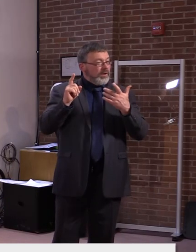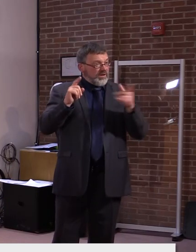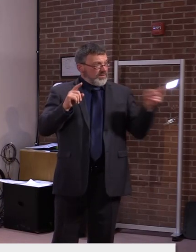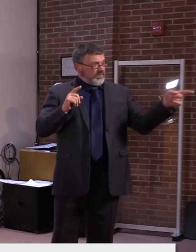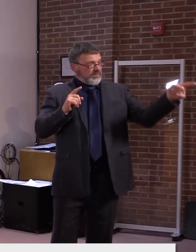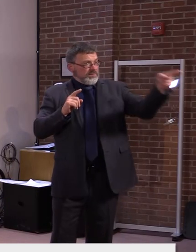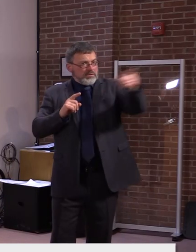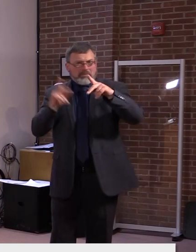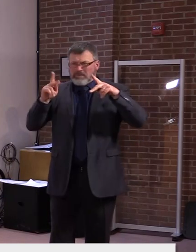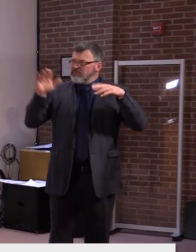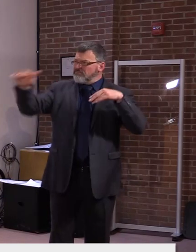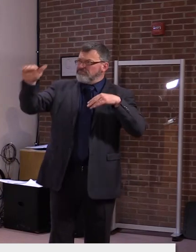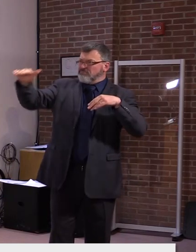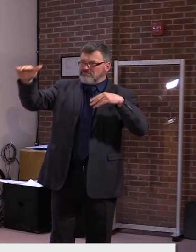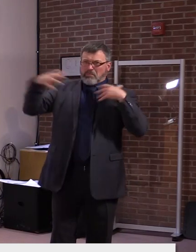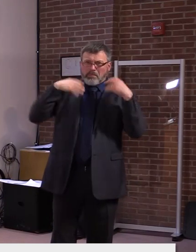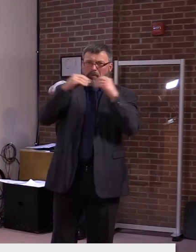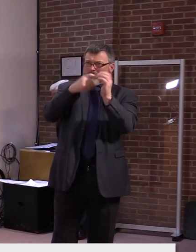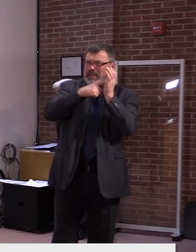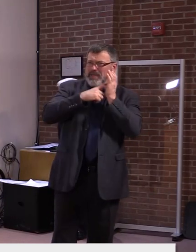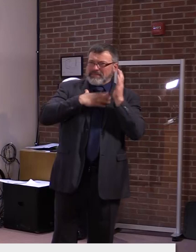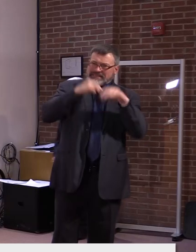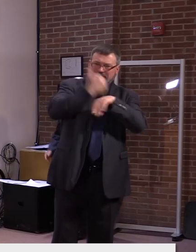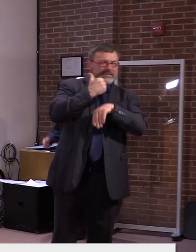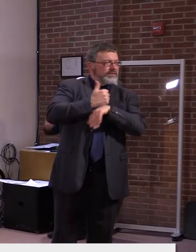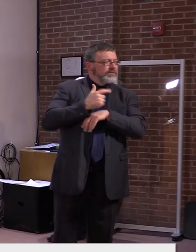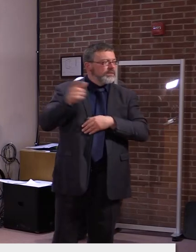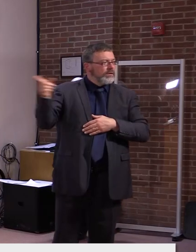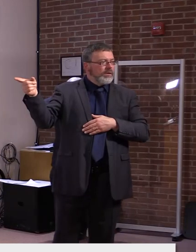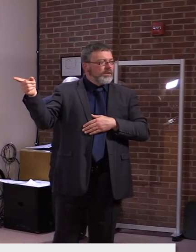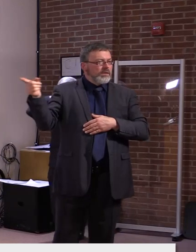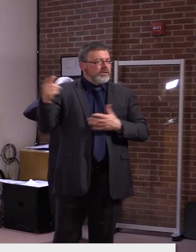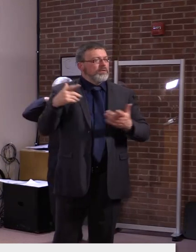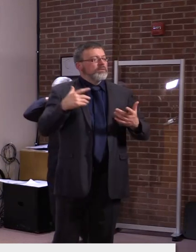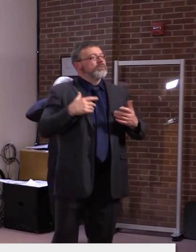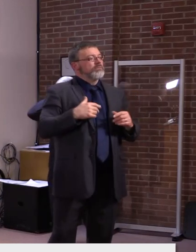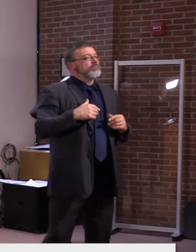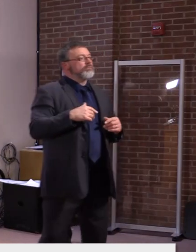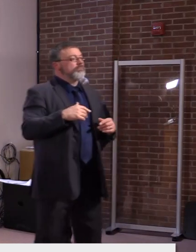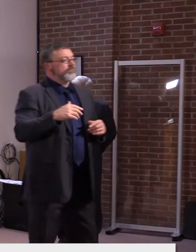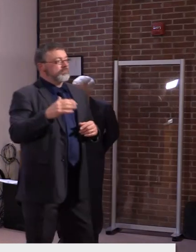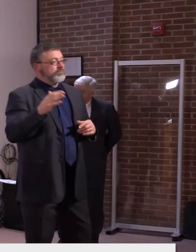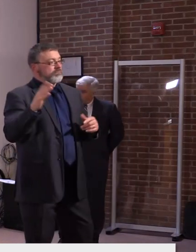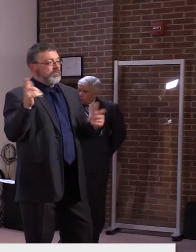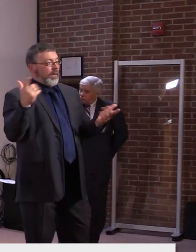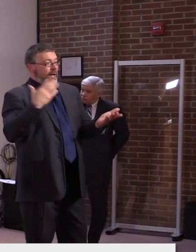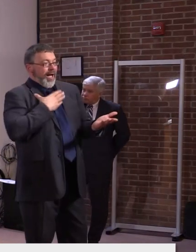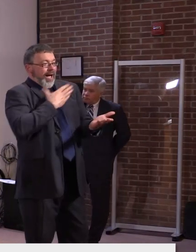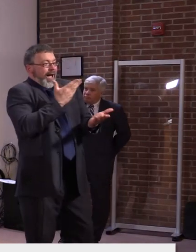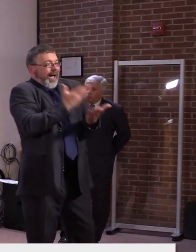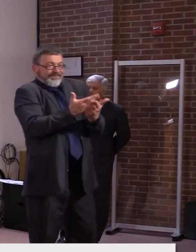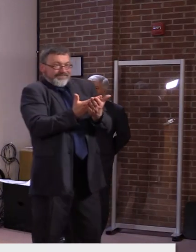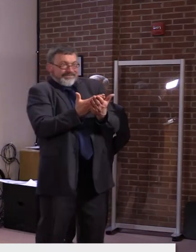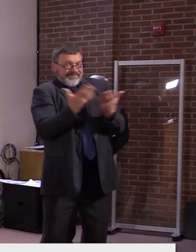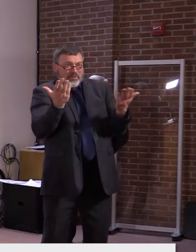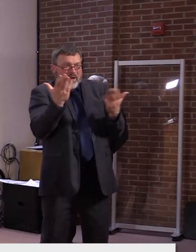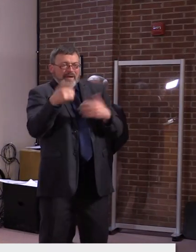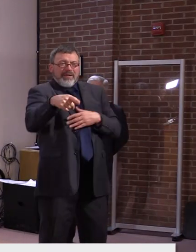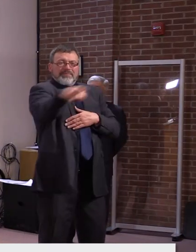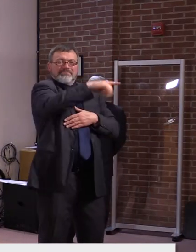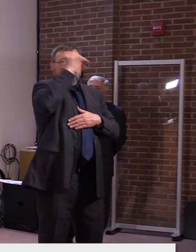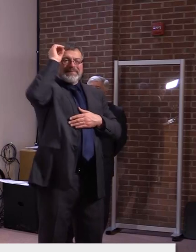Vermonters? Probably the same evidence that they're using. Public opinion, people I'm coming in contact